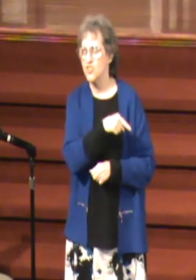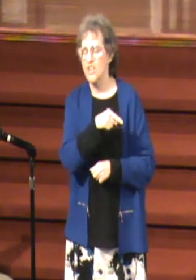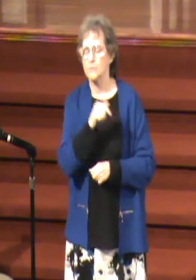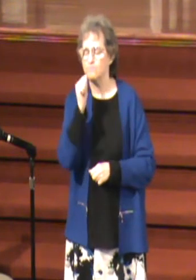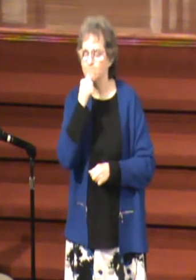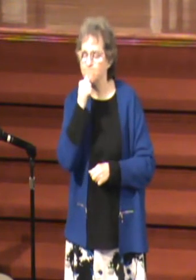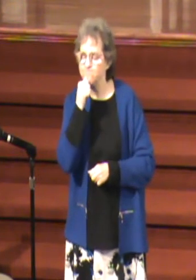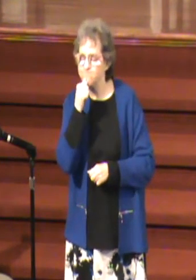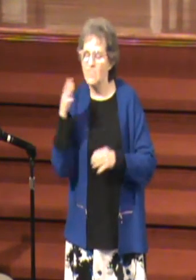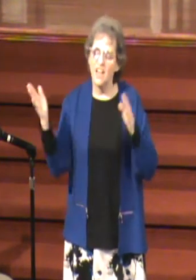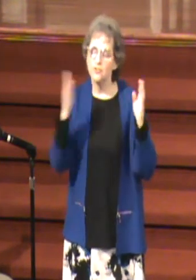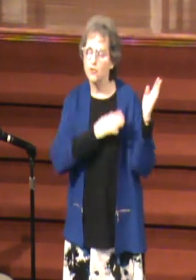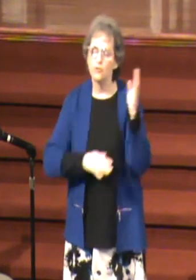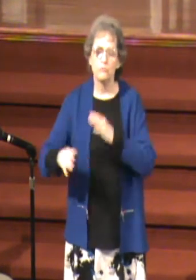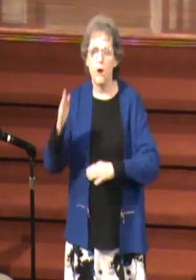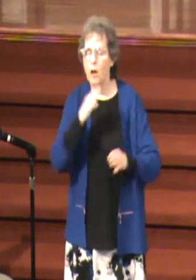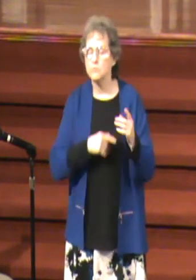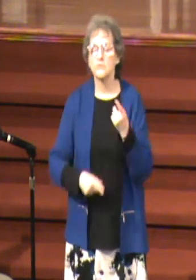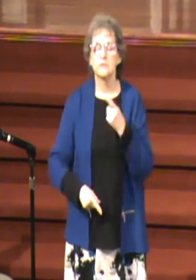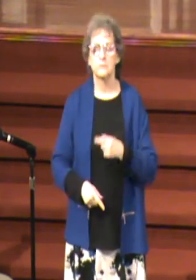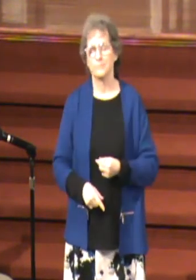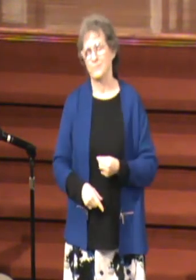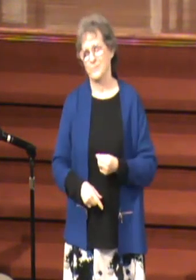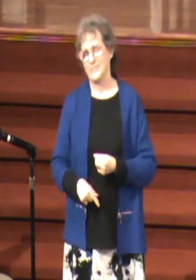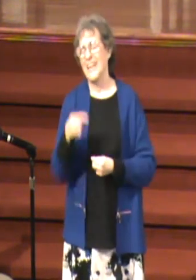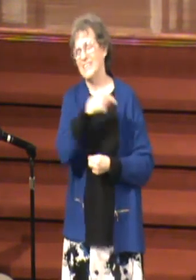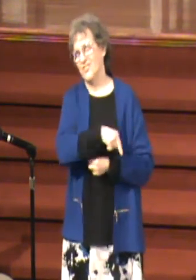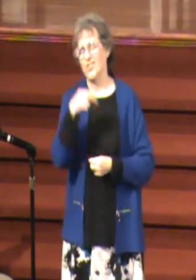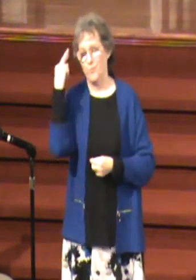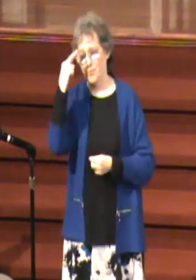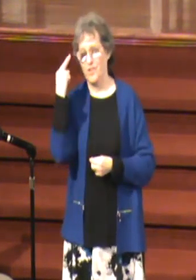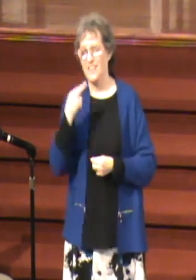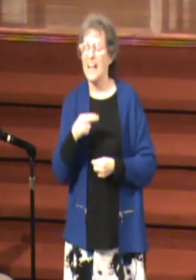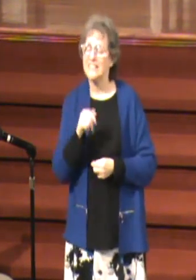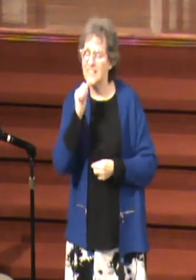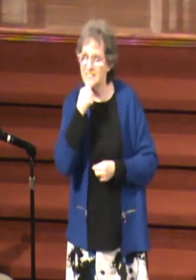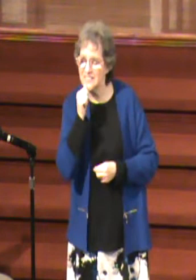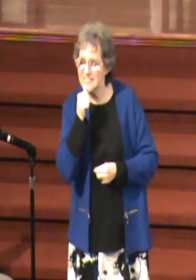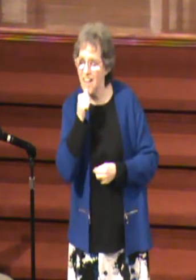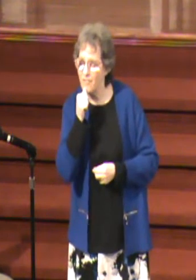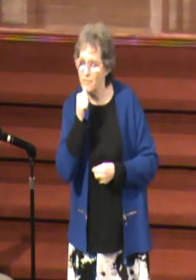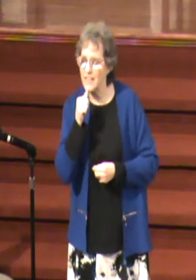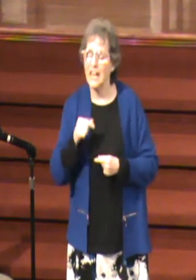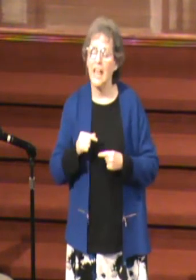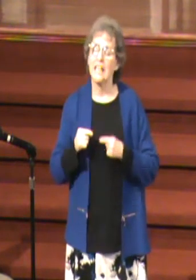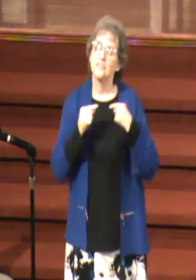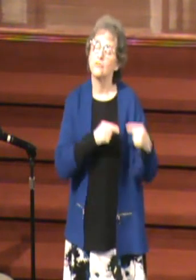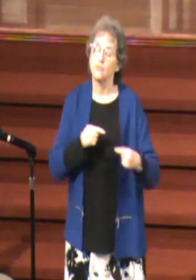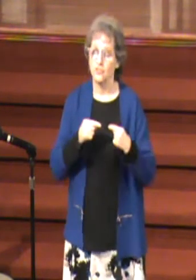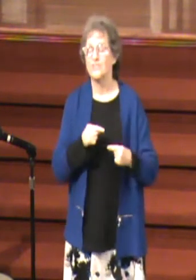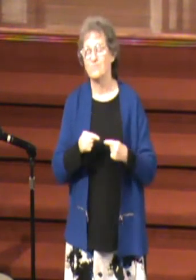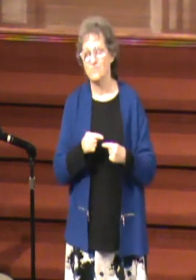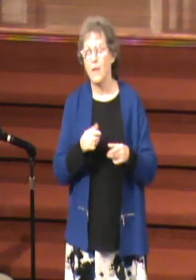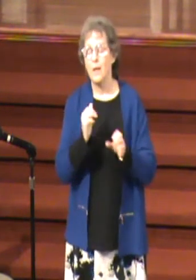and tribulation, and that she realized that going through those trials and tribulation would make her a better person. May